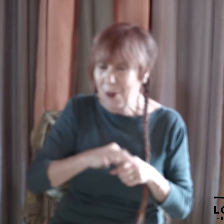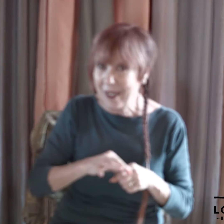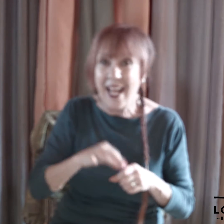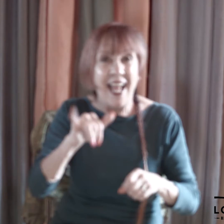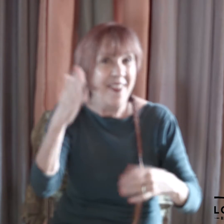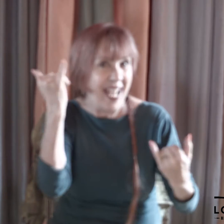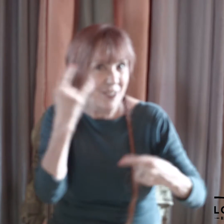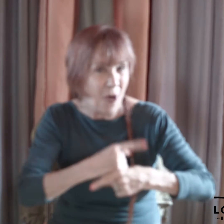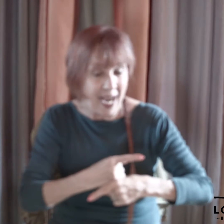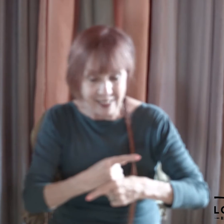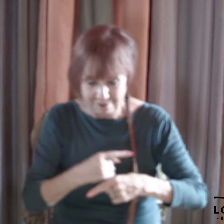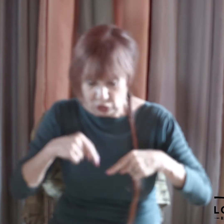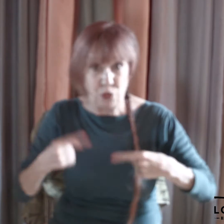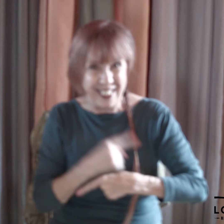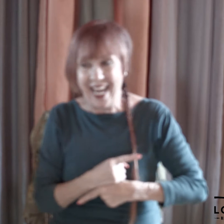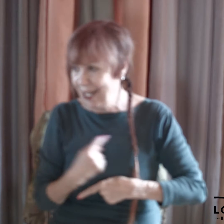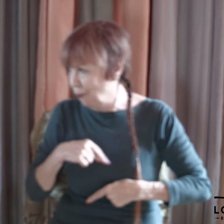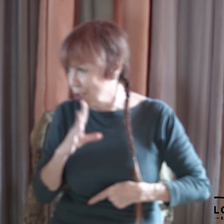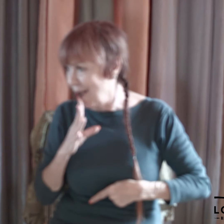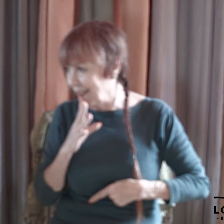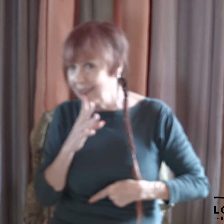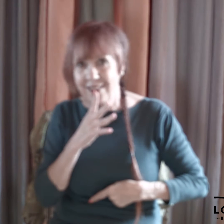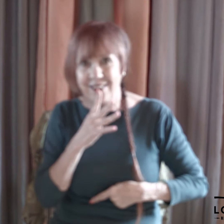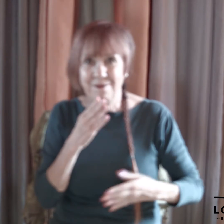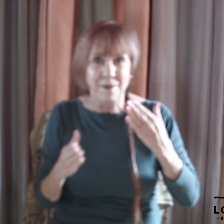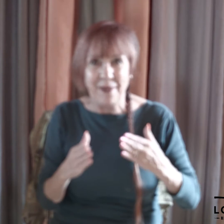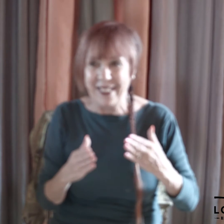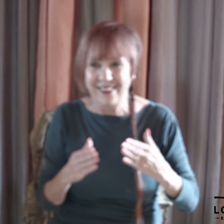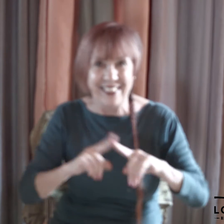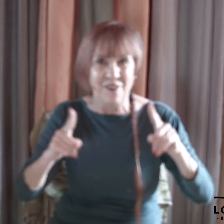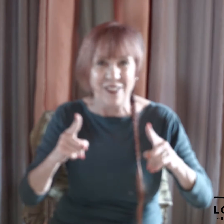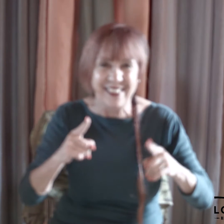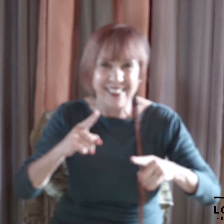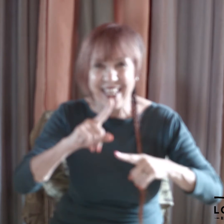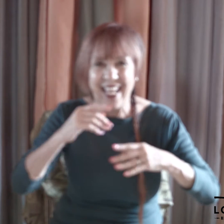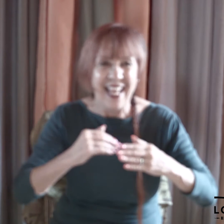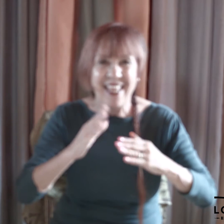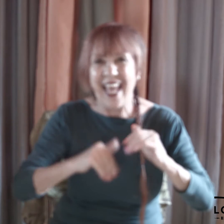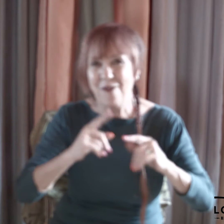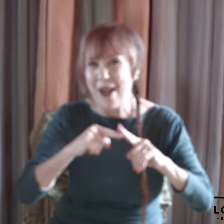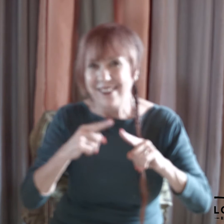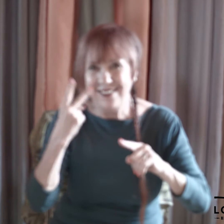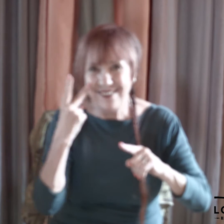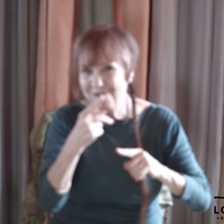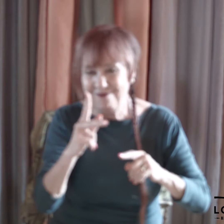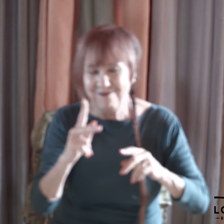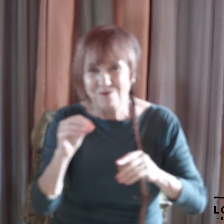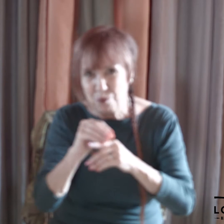I are speaking, which is probably different by the time it's broadcast, 30 million Americans have already